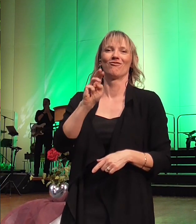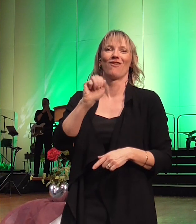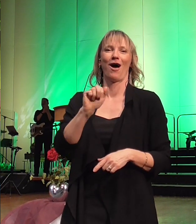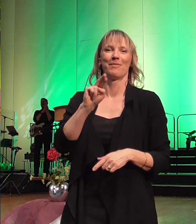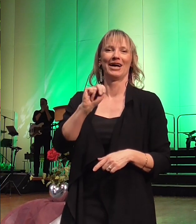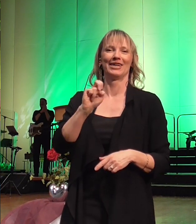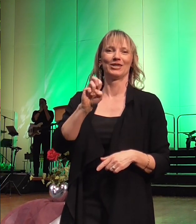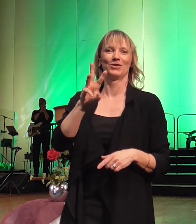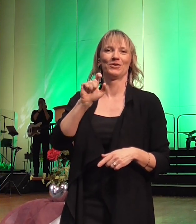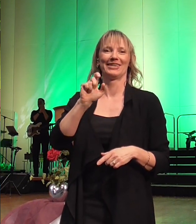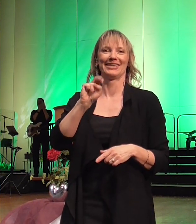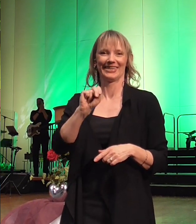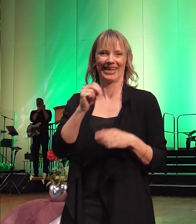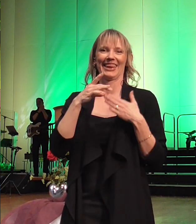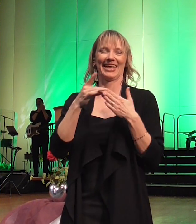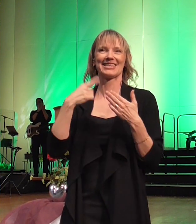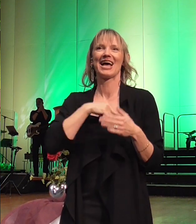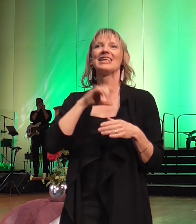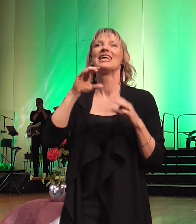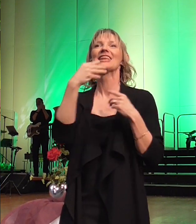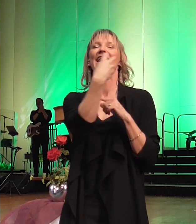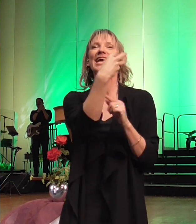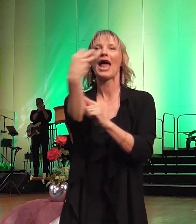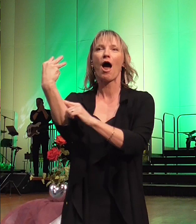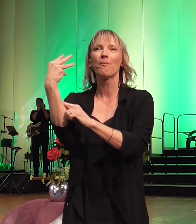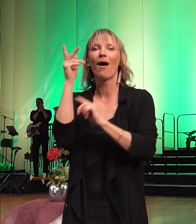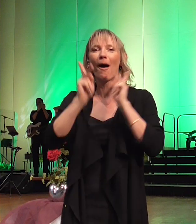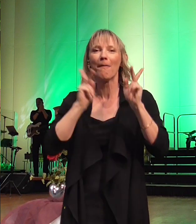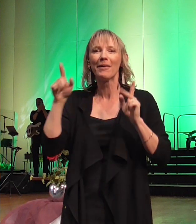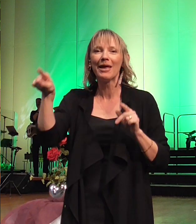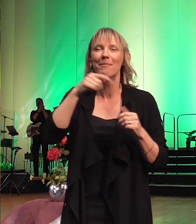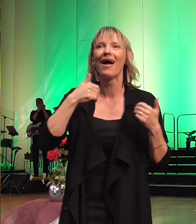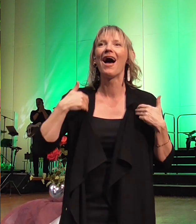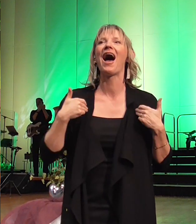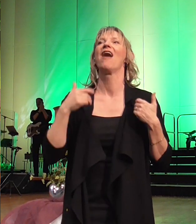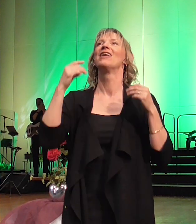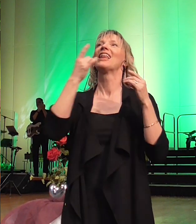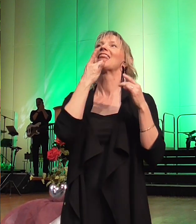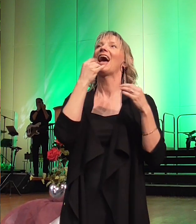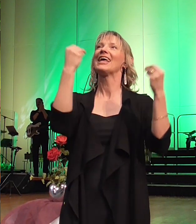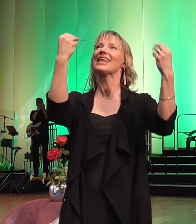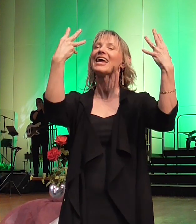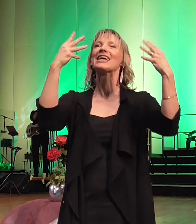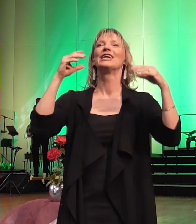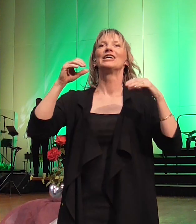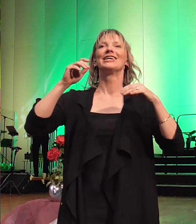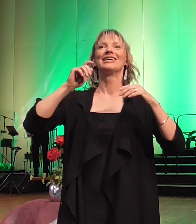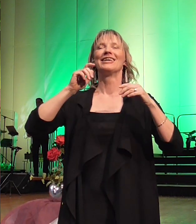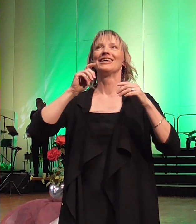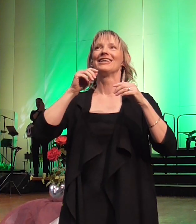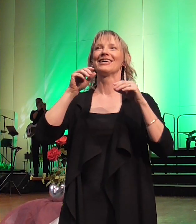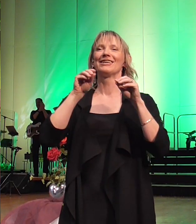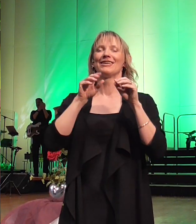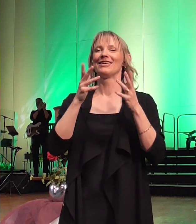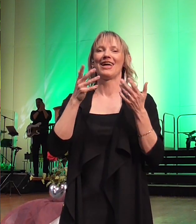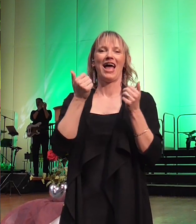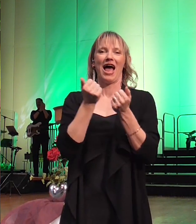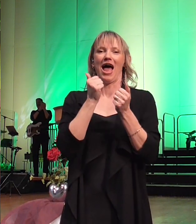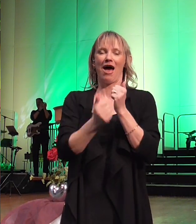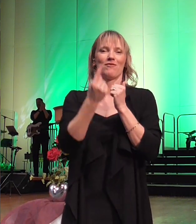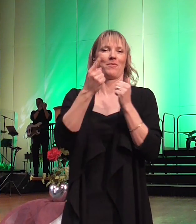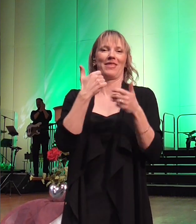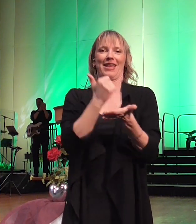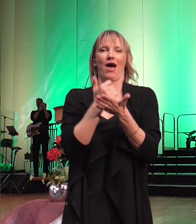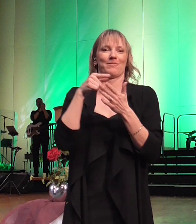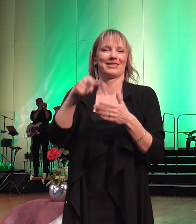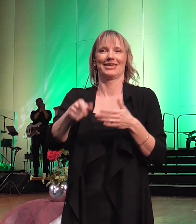who leads it. We have our camera folks. We have this lighting, our switchers, all the people that make this service work.